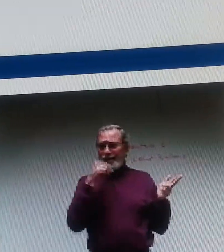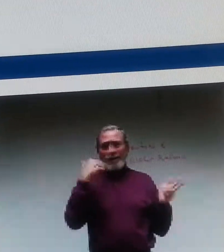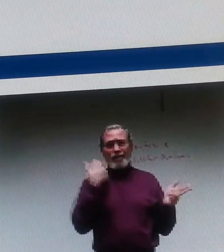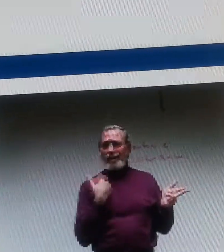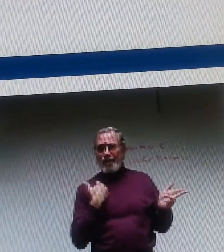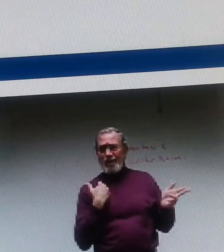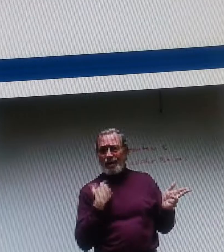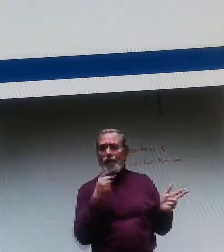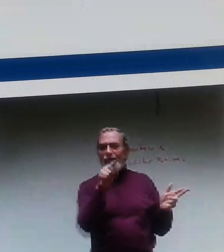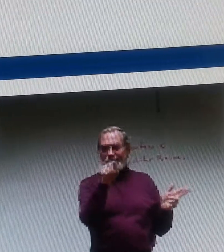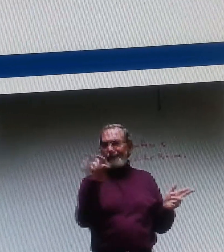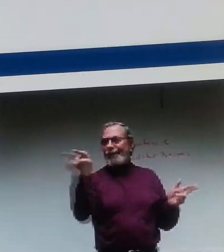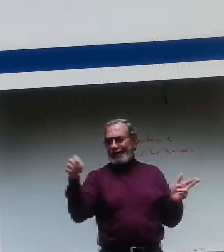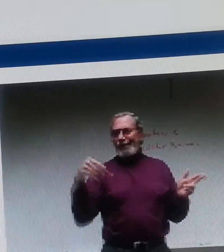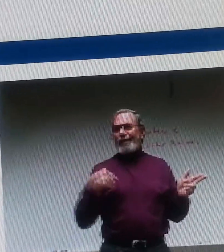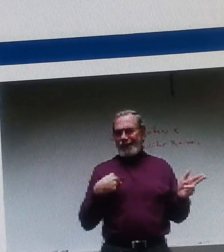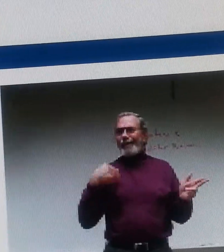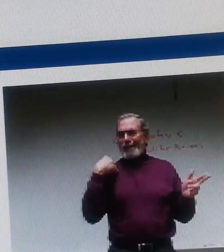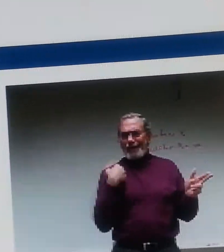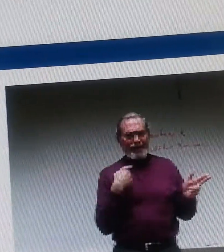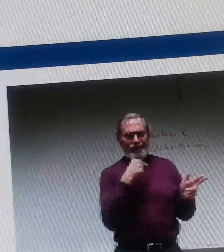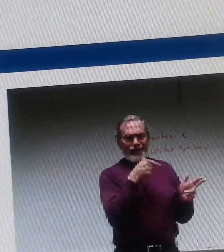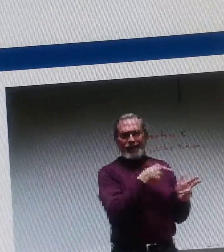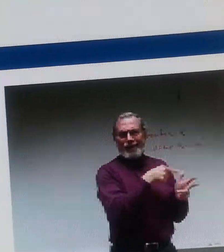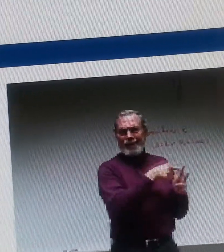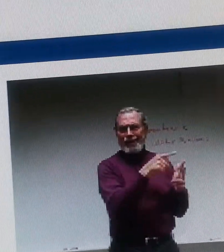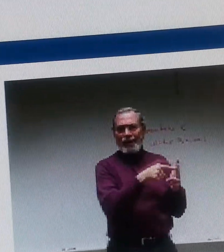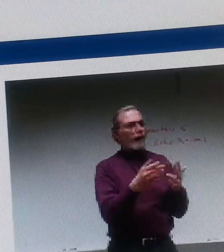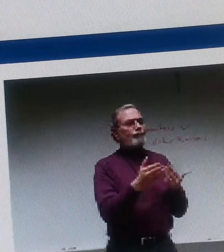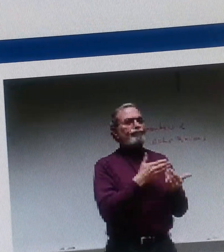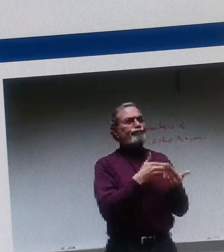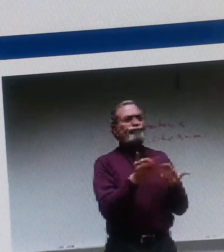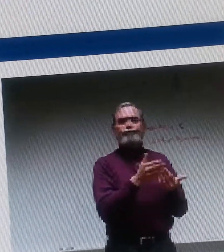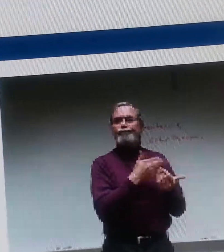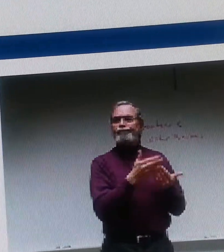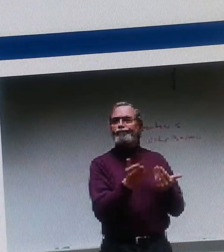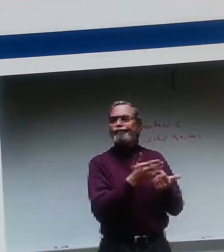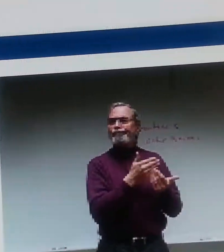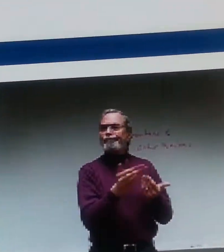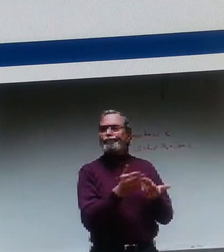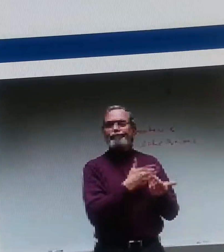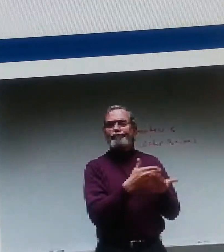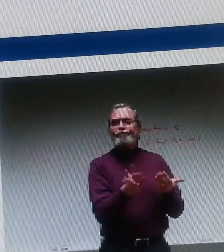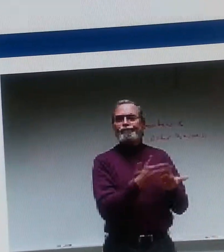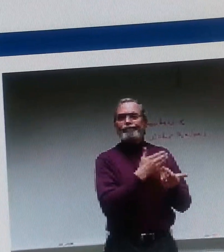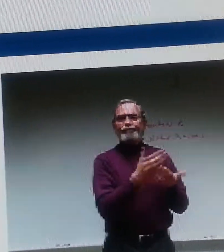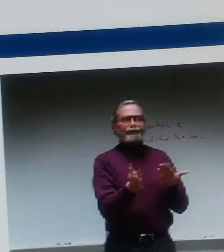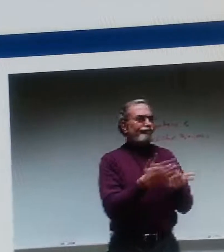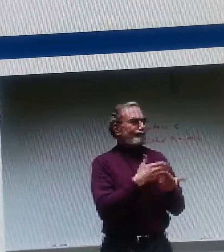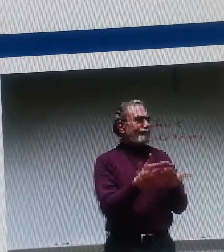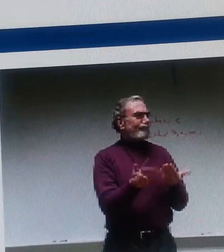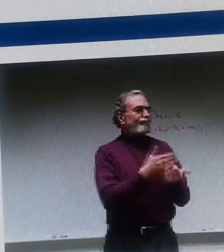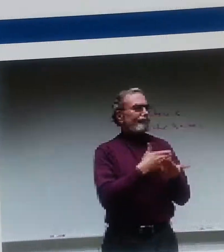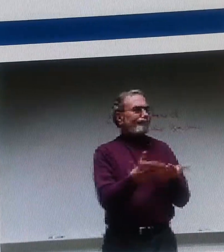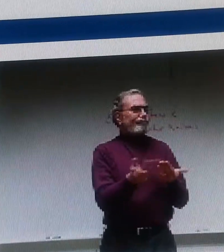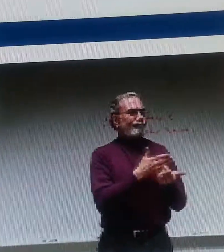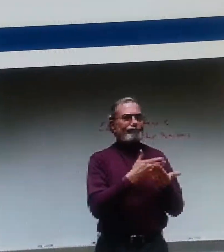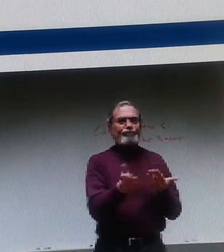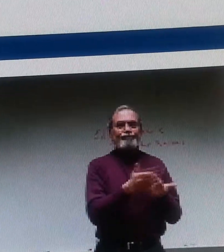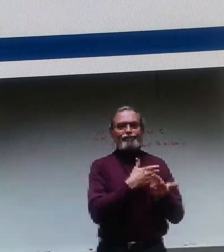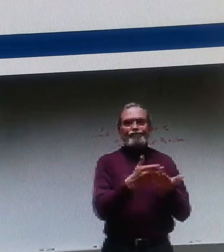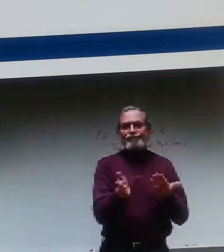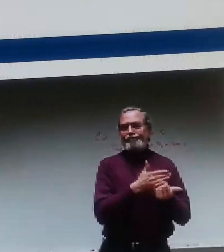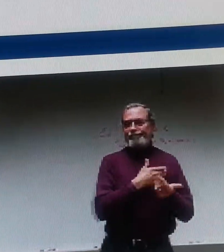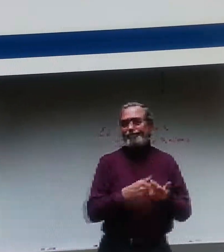But 3 of them were innocent. It wasn't their fault. It was the 3 of us that had the idea. But it didn't matter. They were still involved with